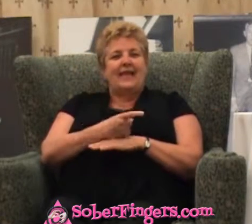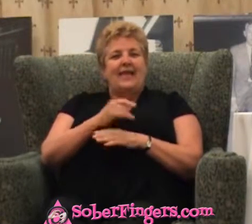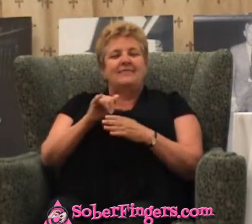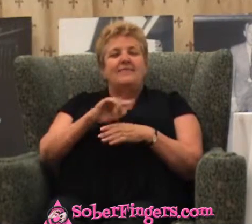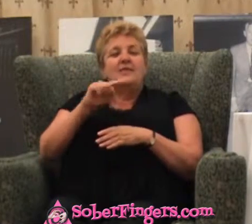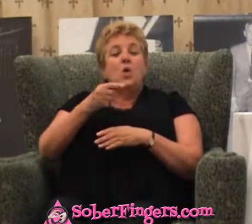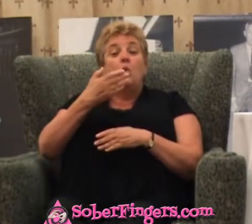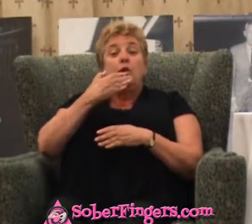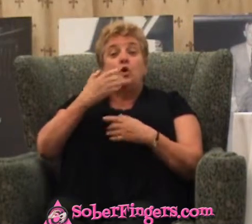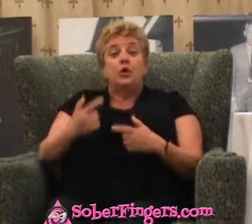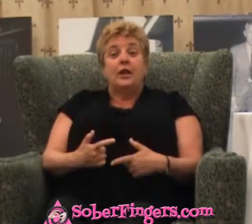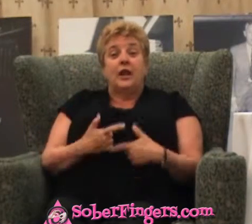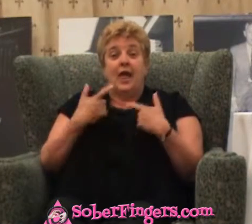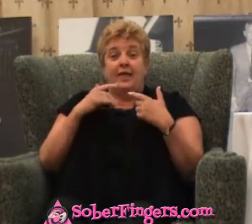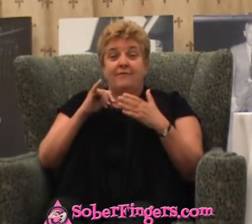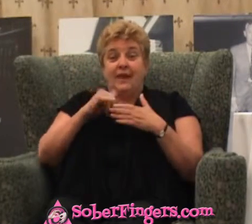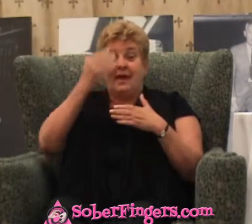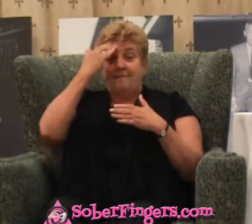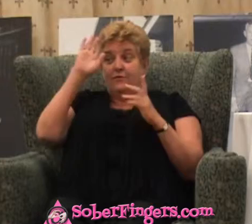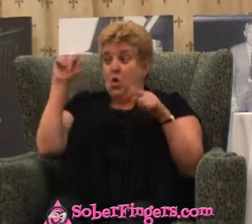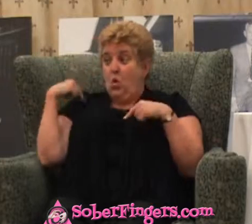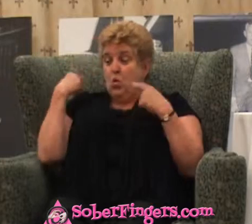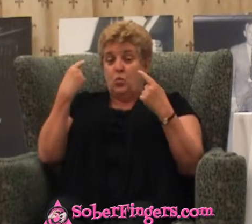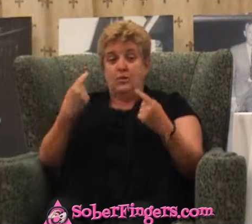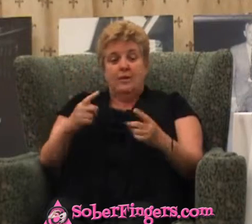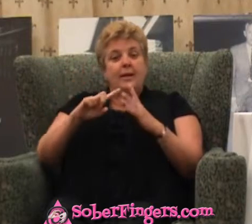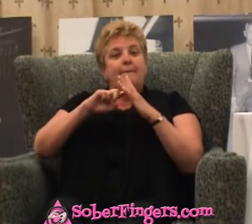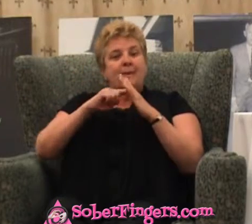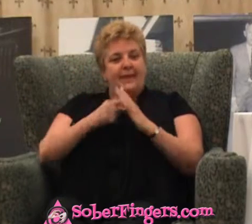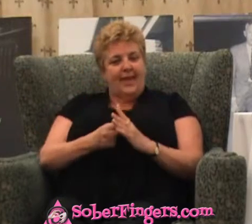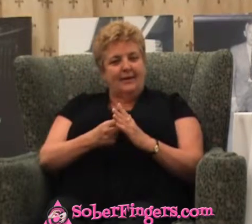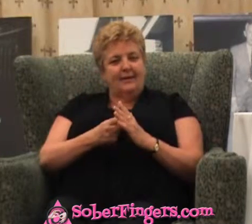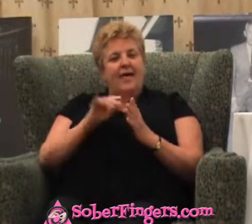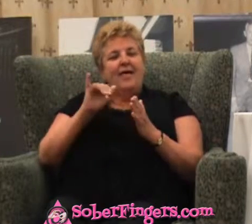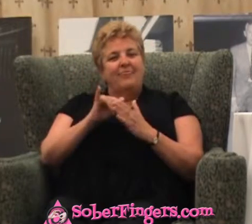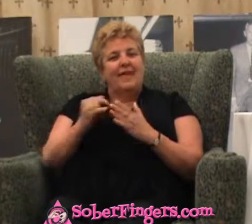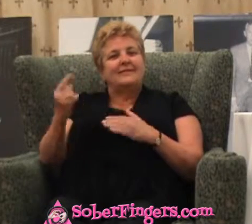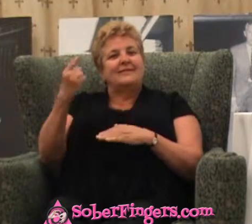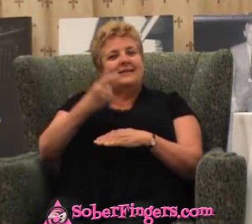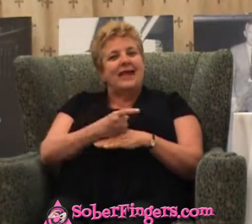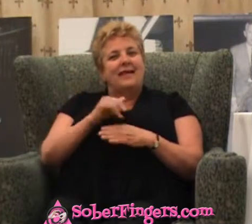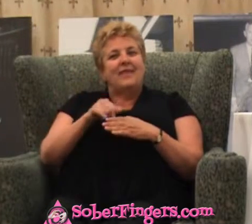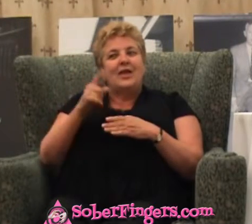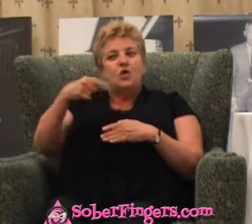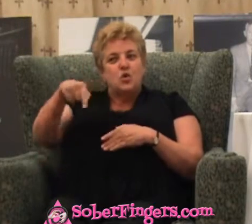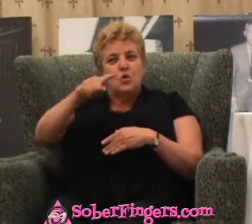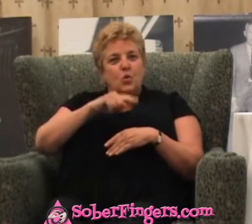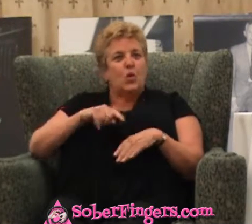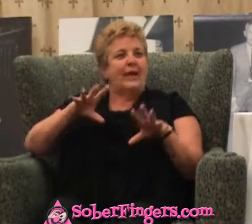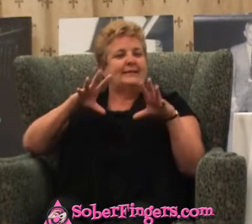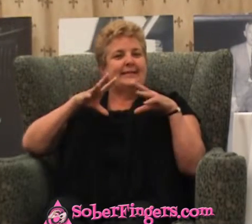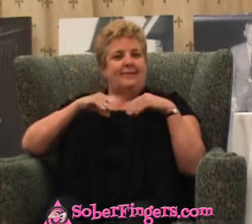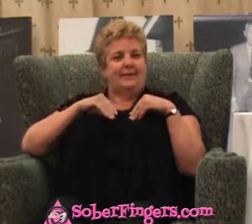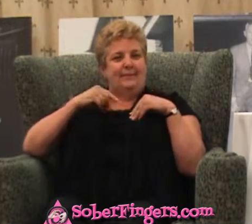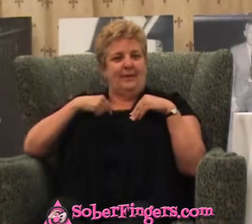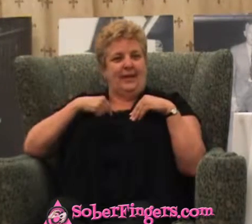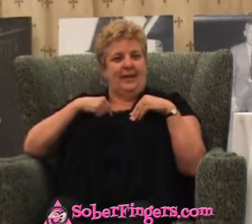have ever known began. It's the day that you took me in when I was